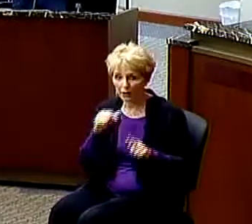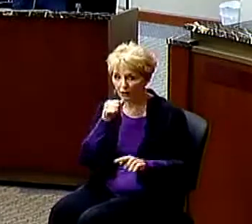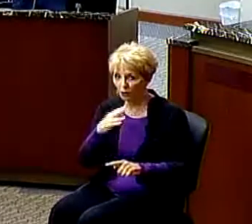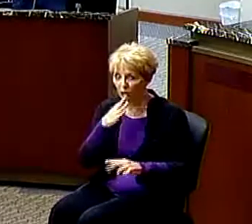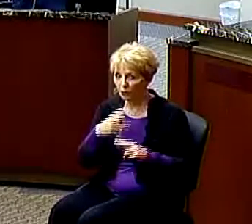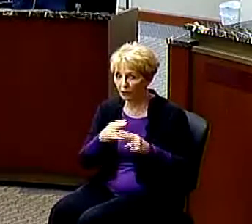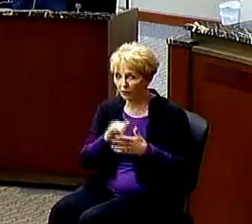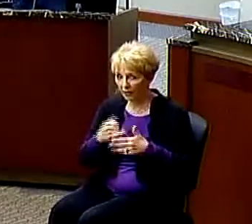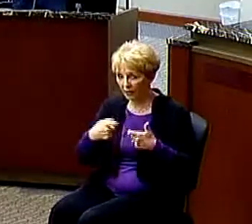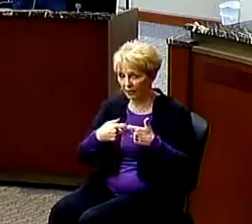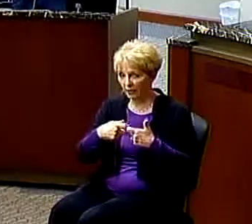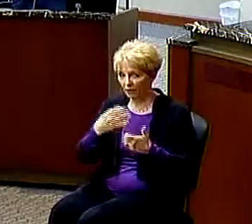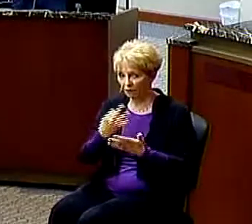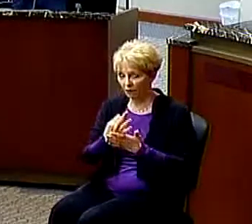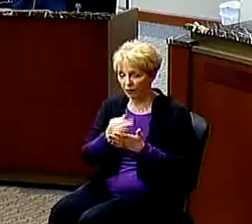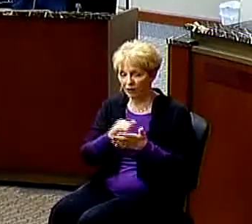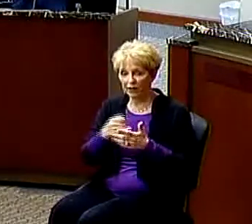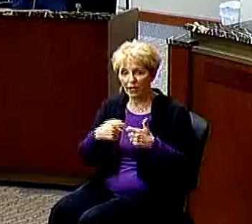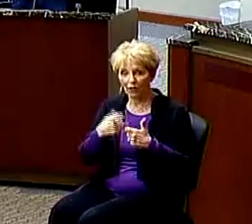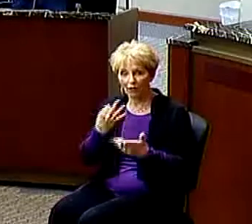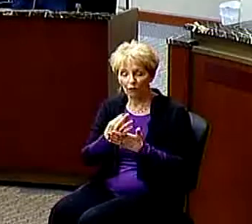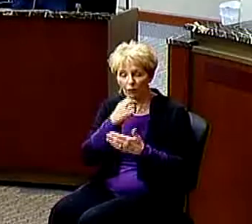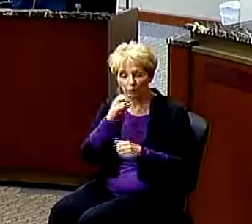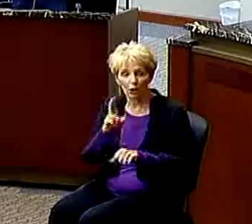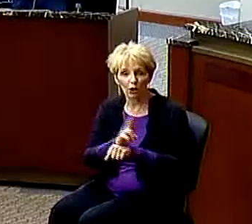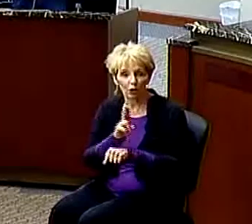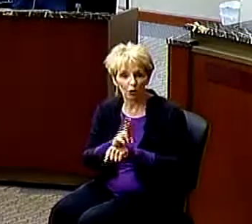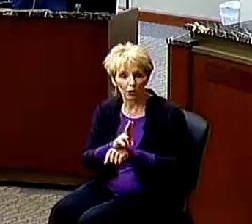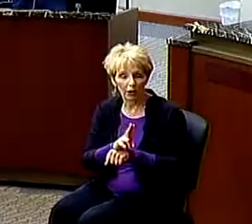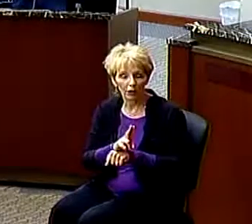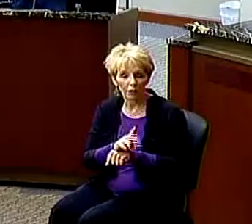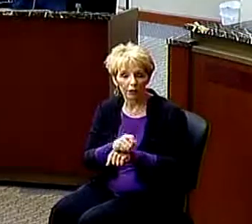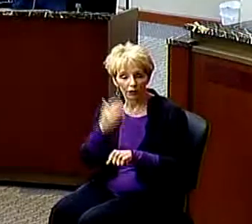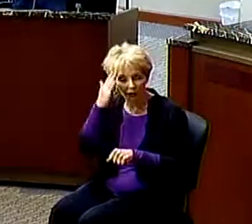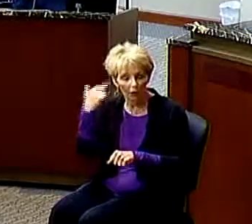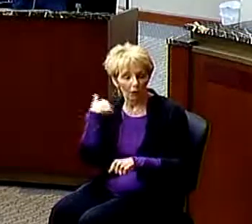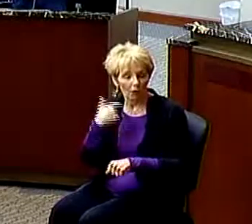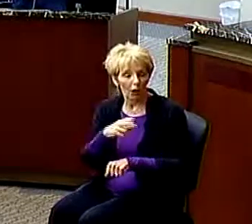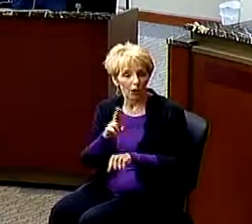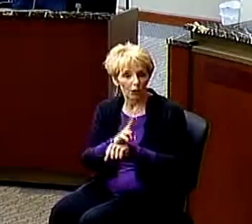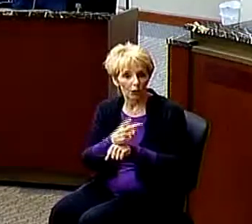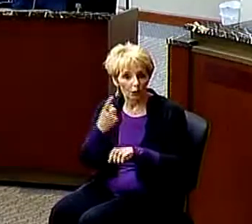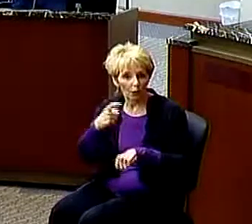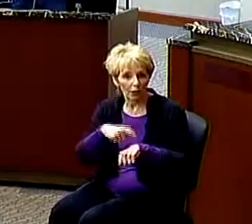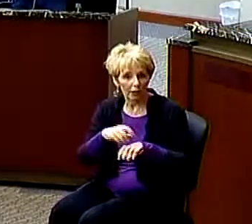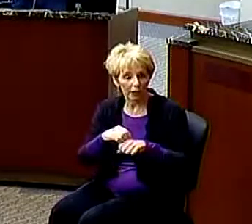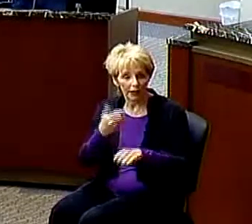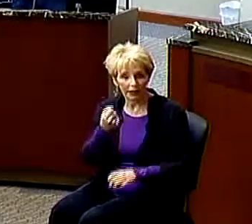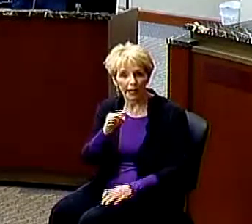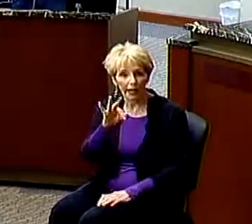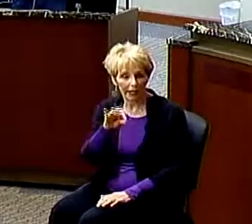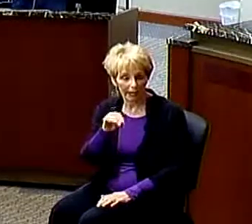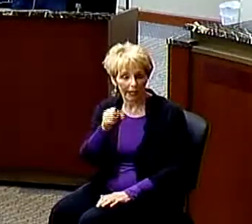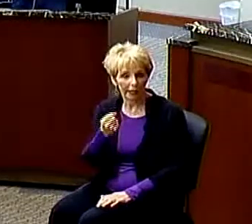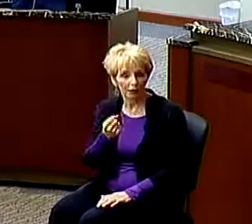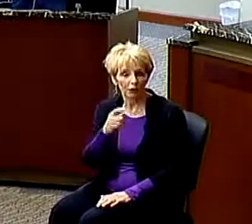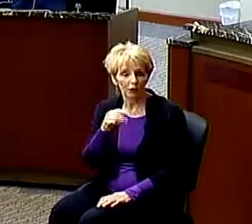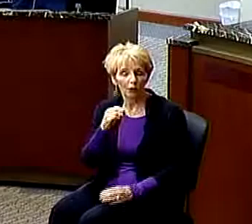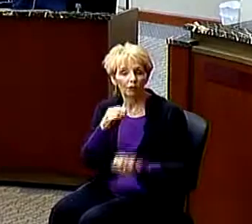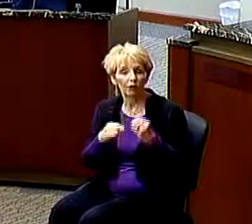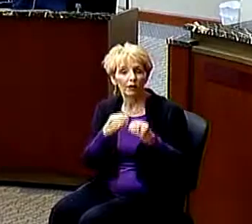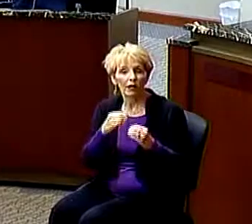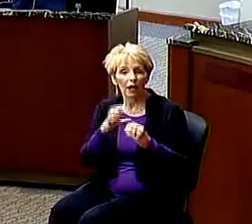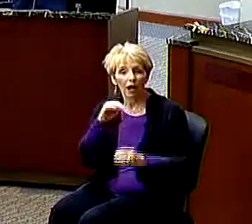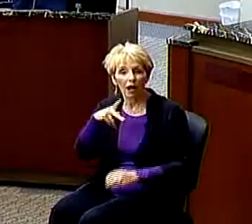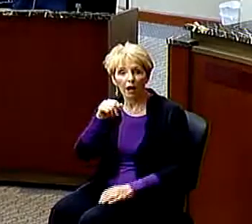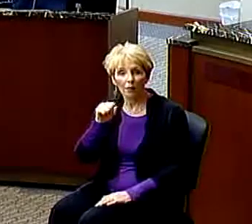about that electric fund and if that electric fund is being utilized, because I know we've used it at one point in the 1990s to fix the